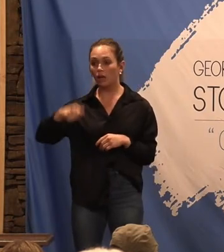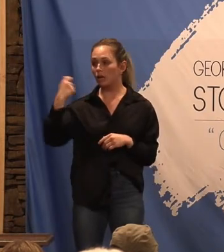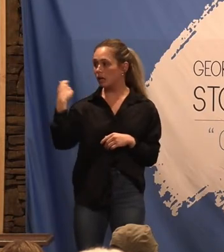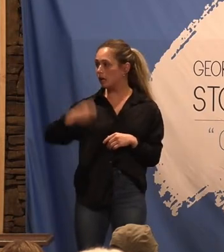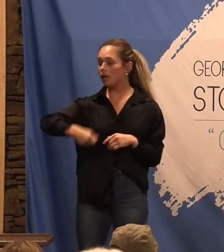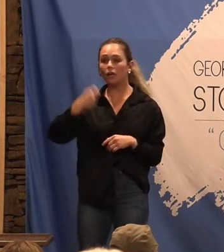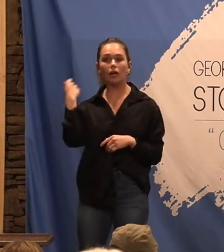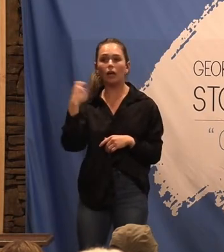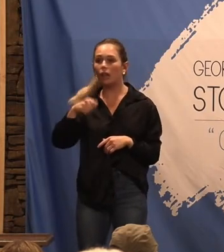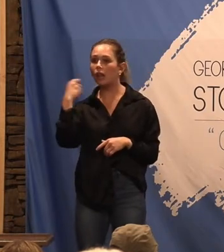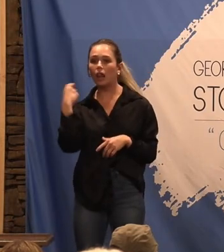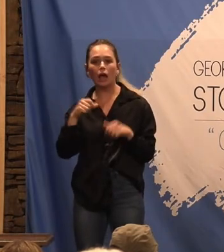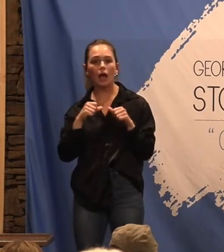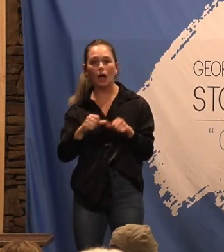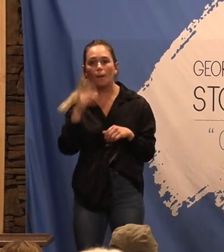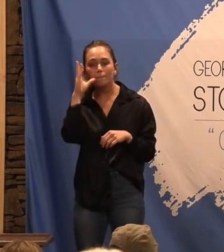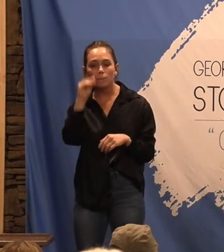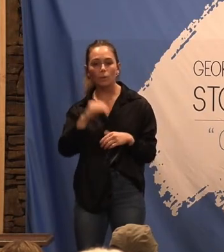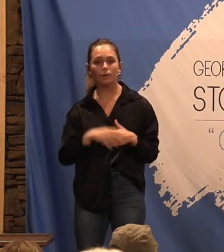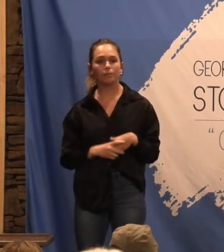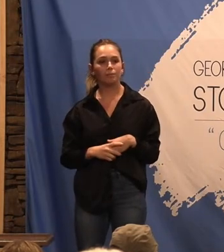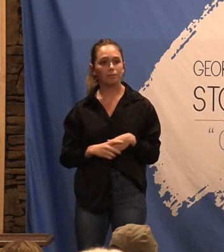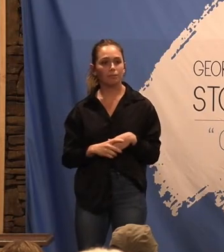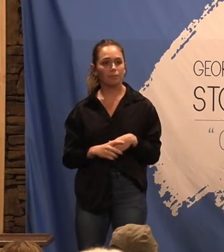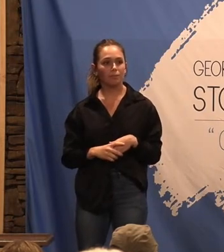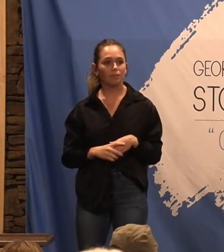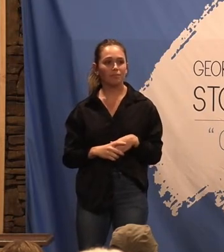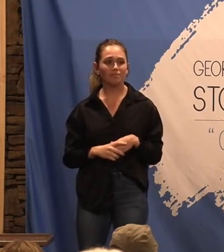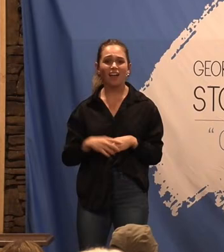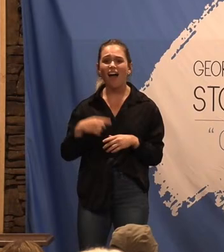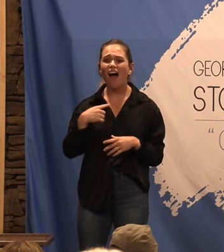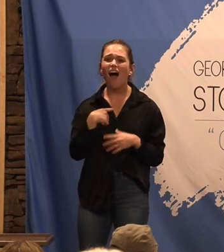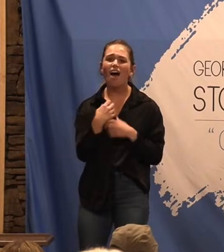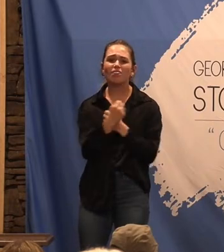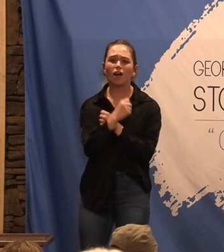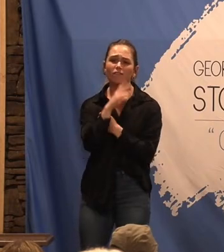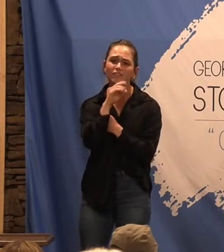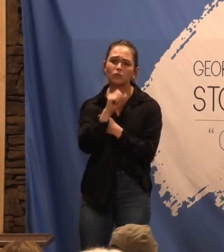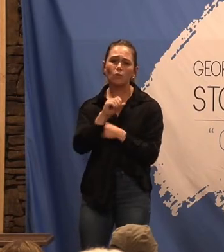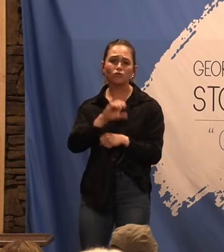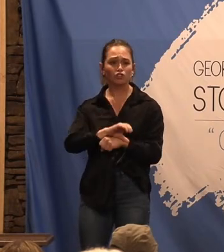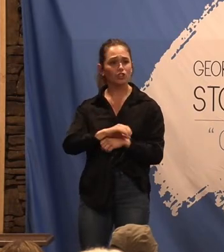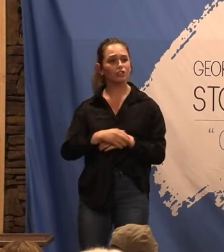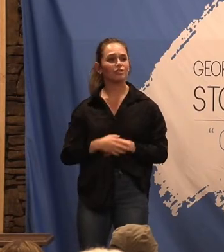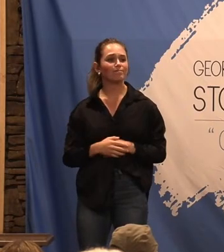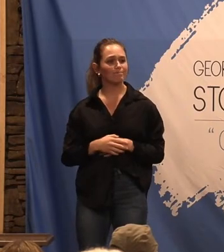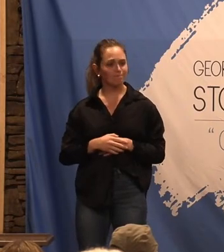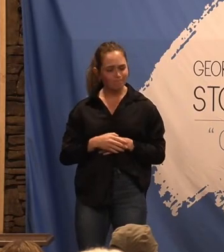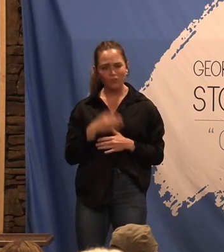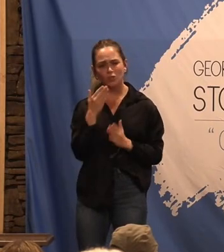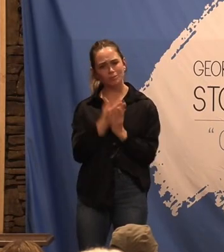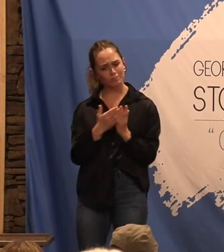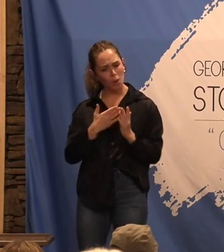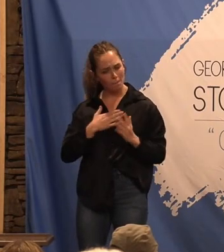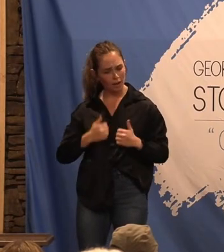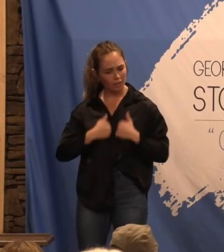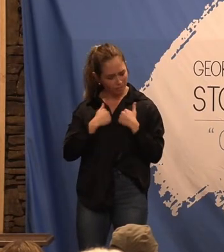said, boy, I love this old church. Such a part of my